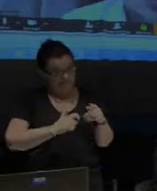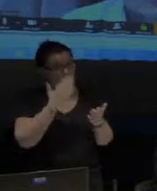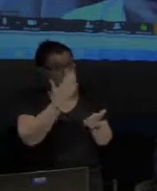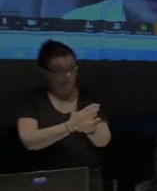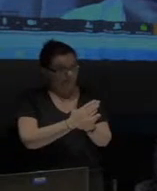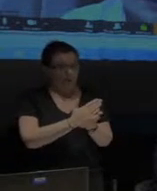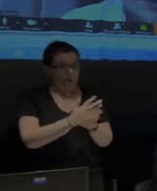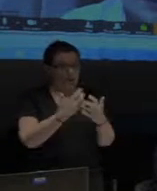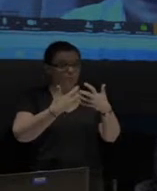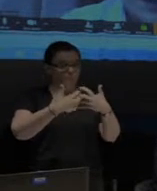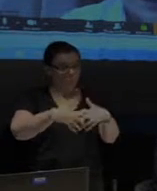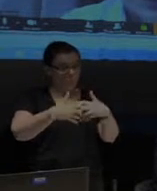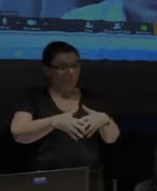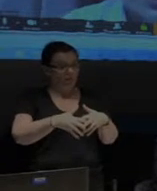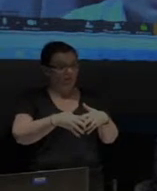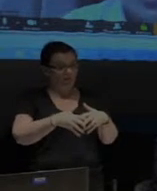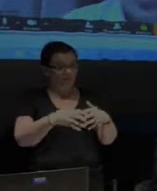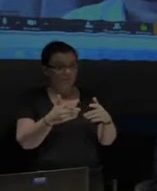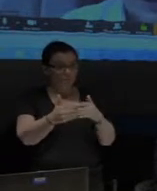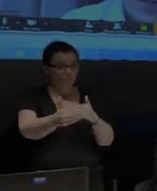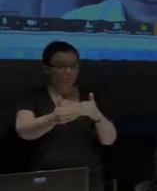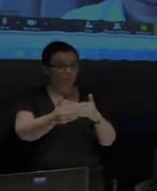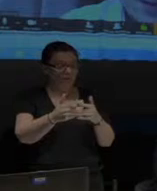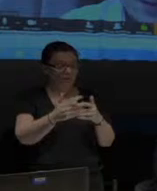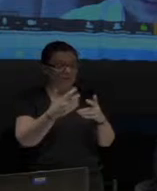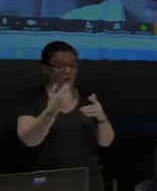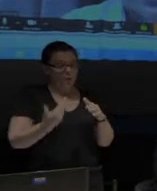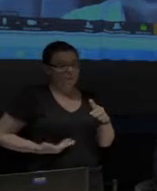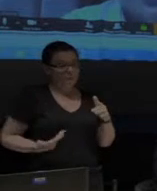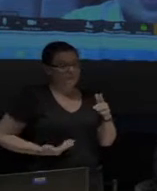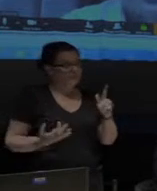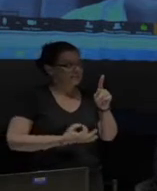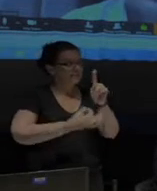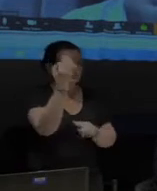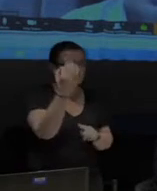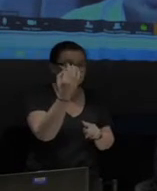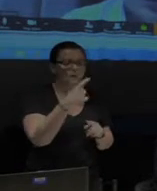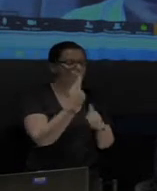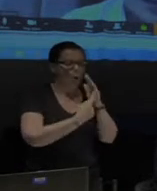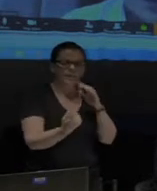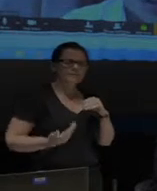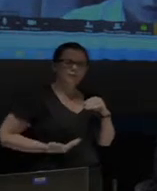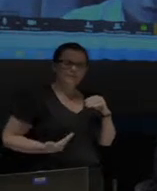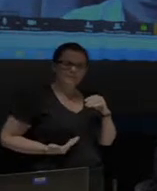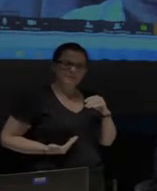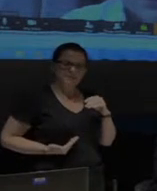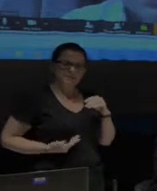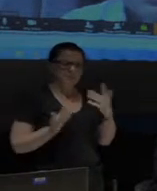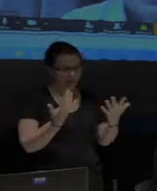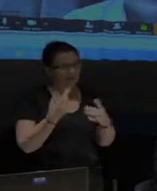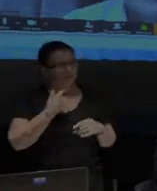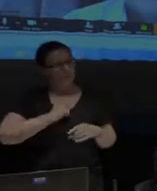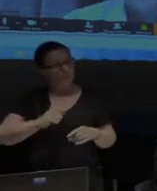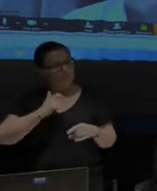tool for competitive advantage. And not only from a business perspective, but also because it's important as a human